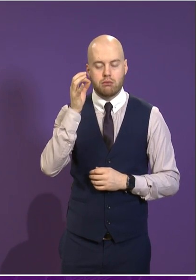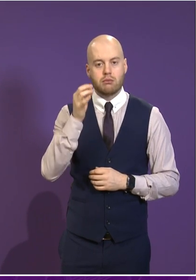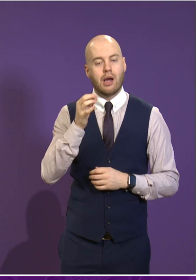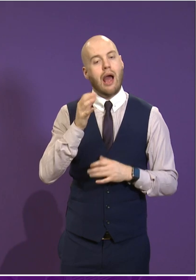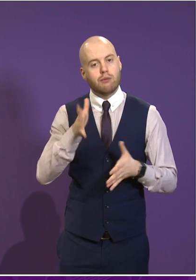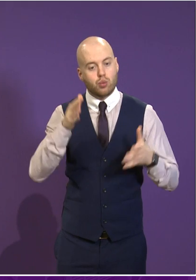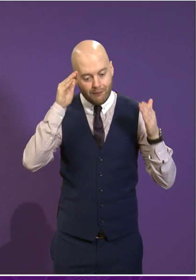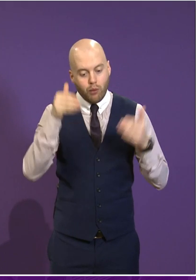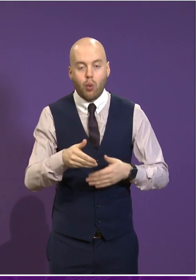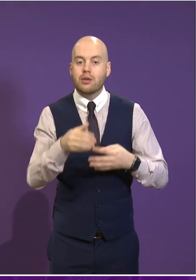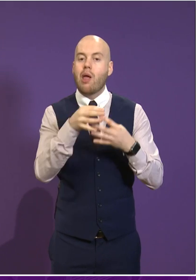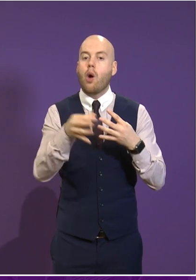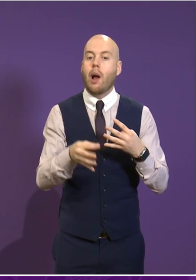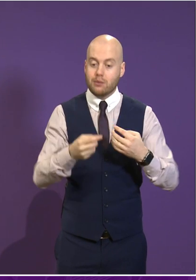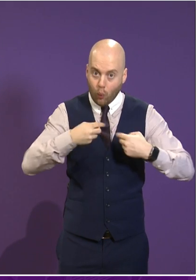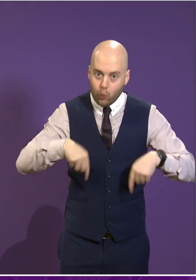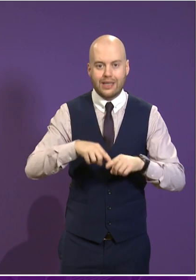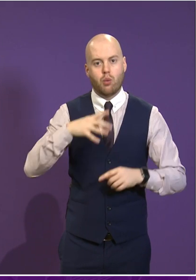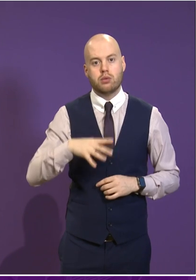the outcomes that we want from that.